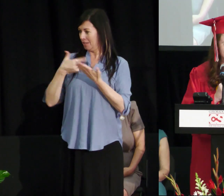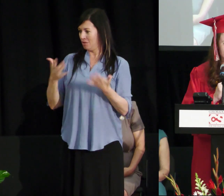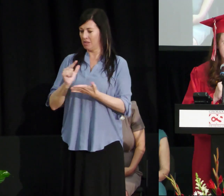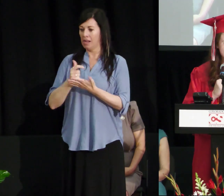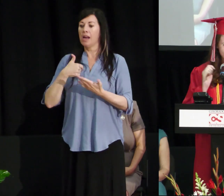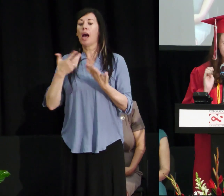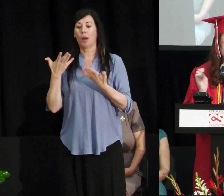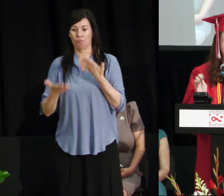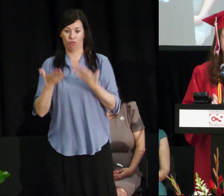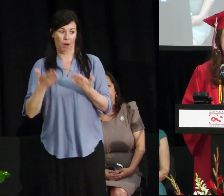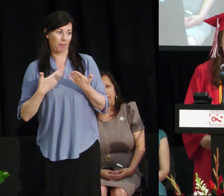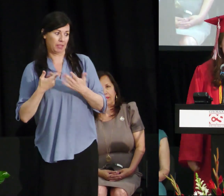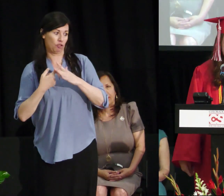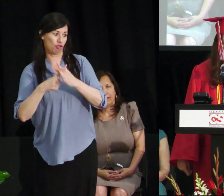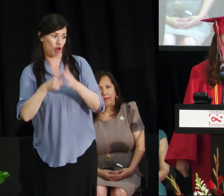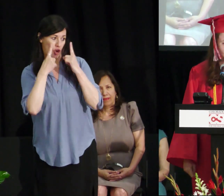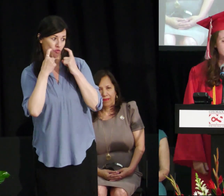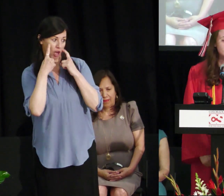probably going to start crying, so.